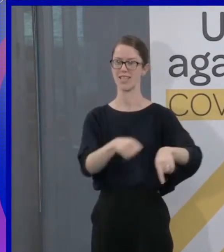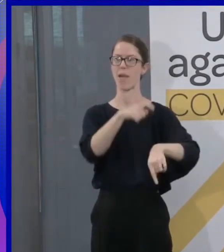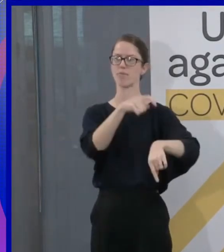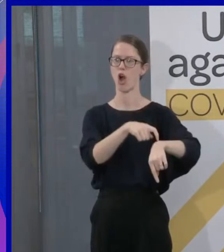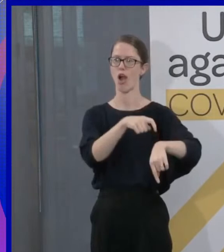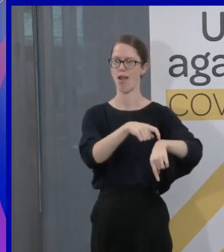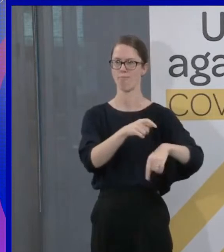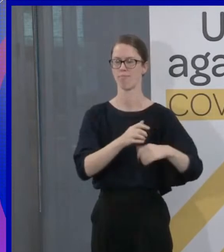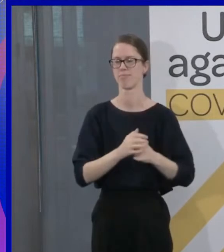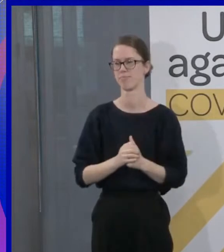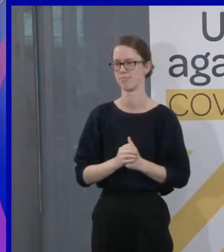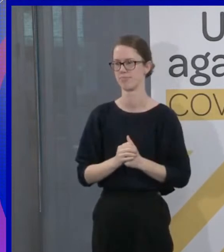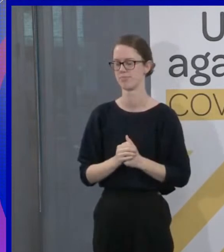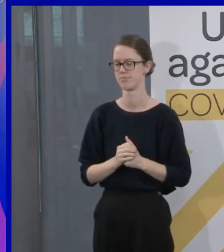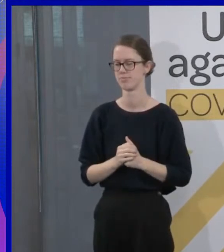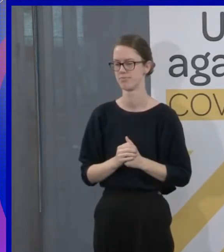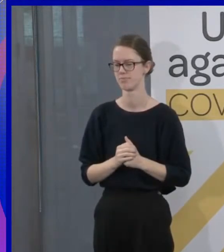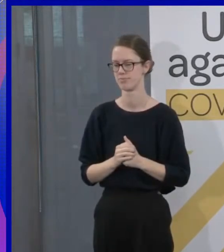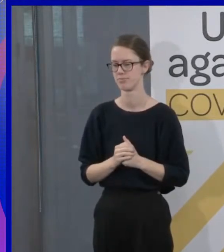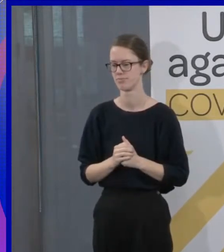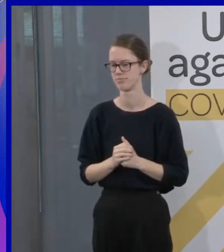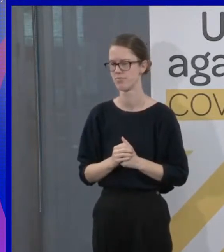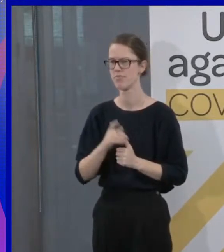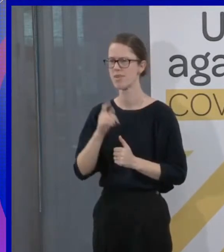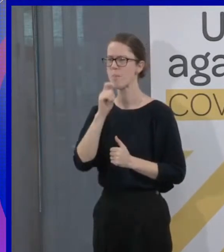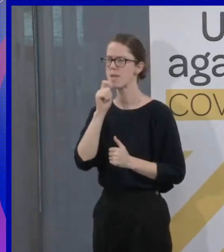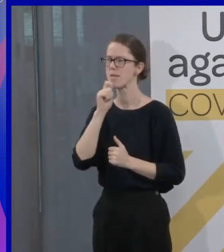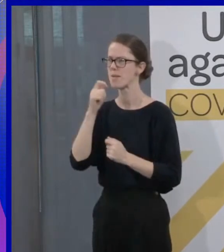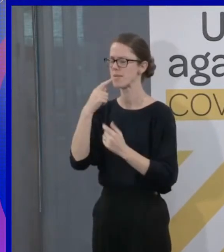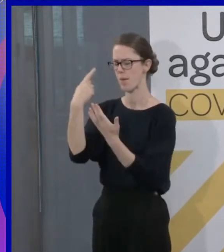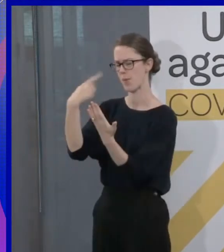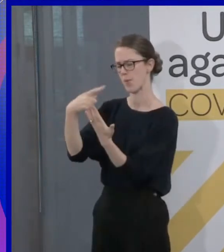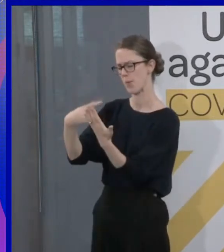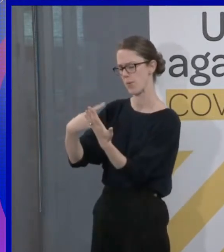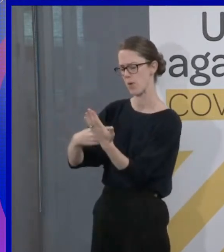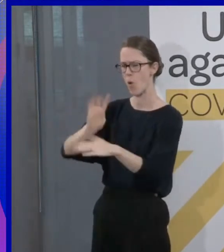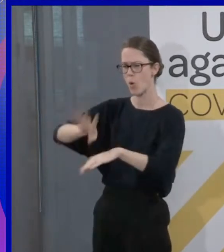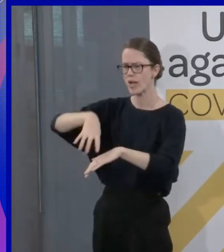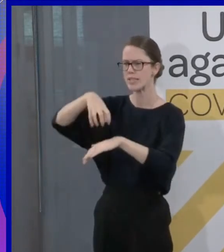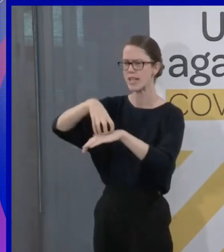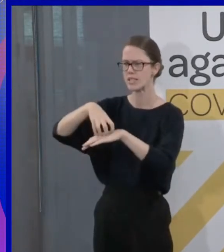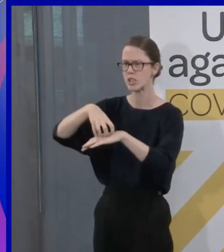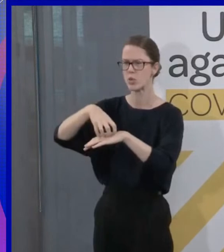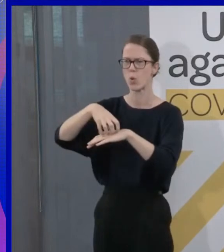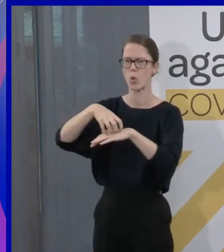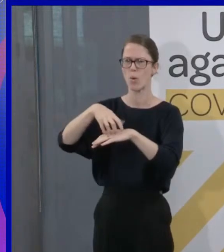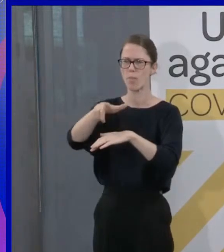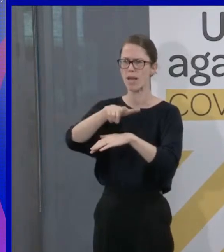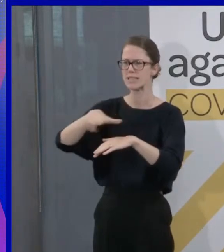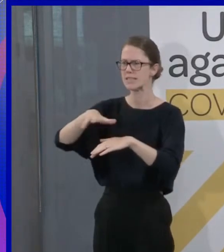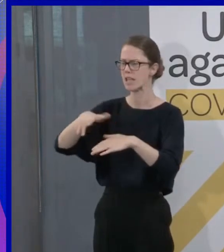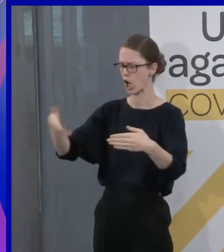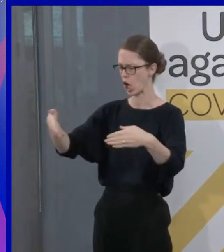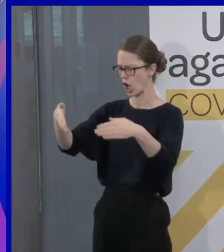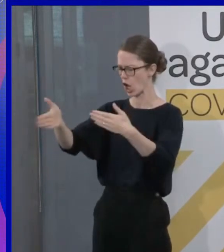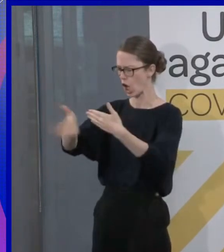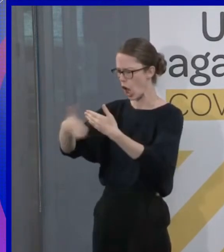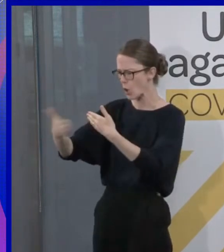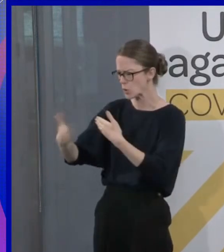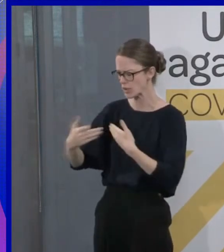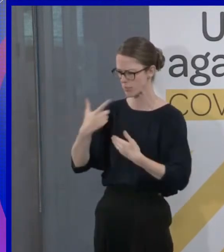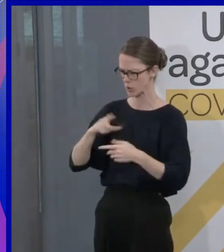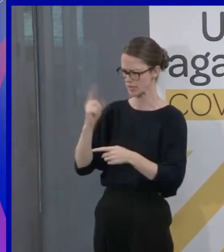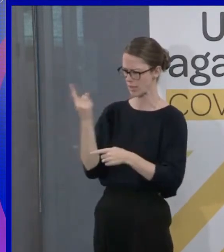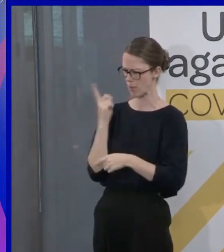tracing. Now, many of the reports in the media are of organisations or locations being closed due to positive cases having been